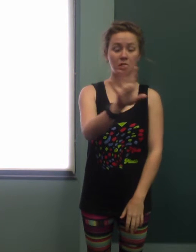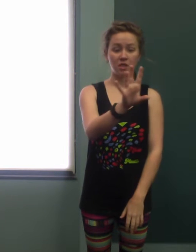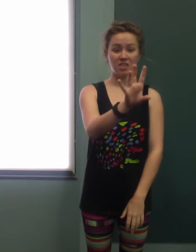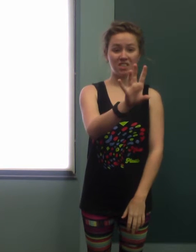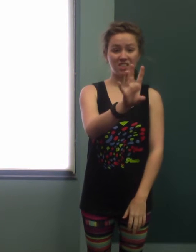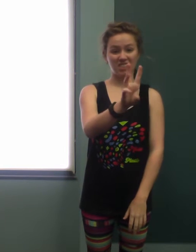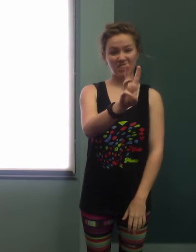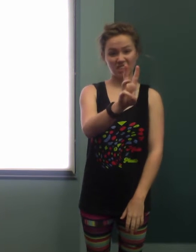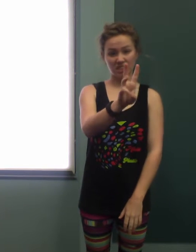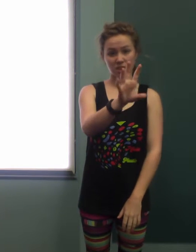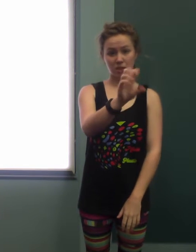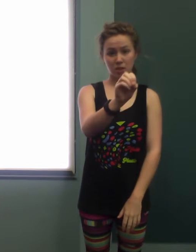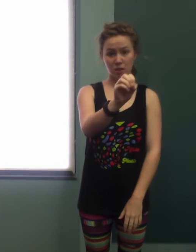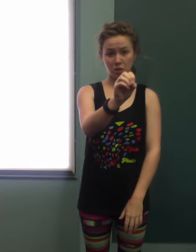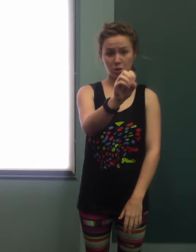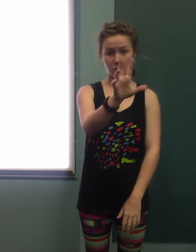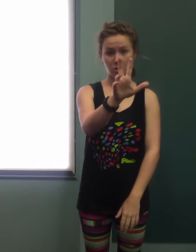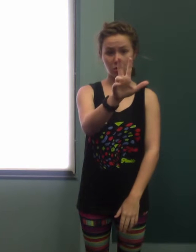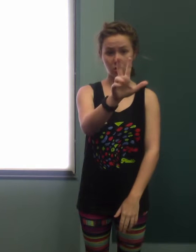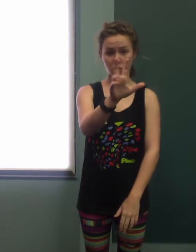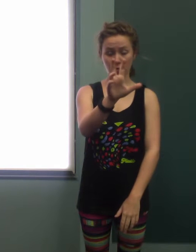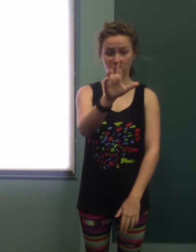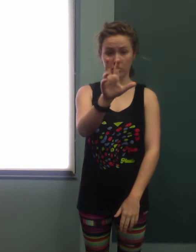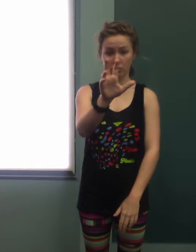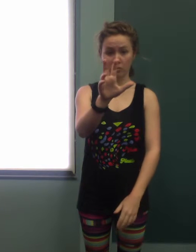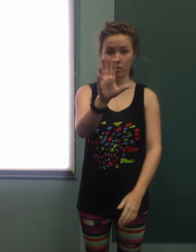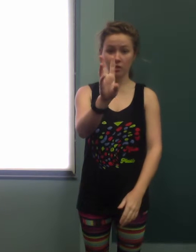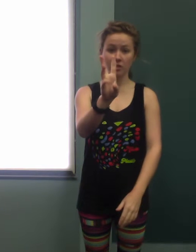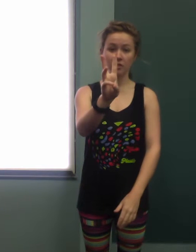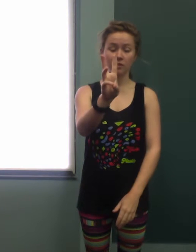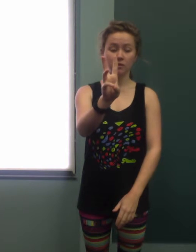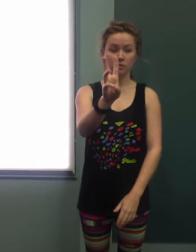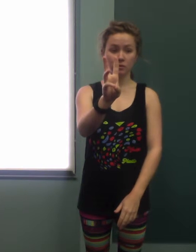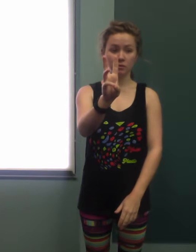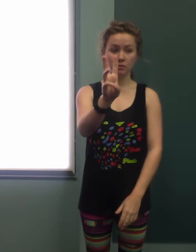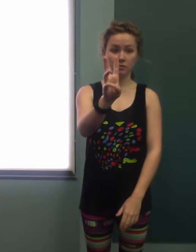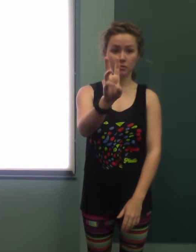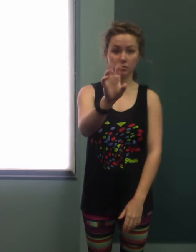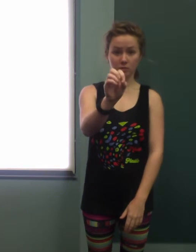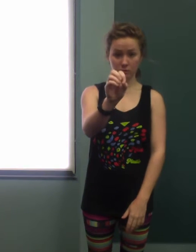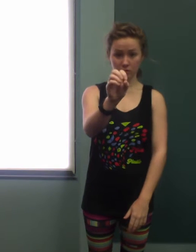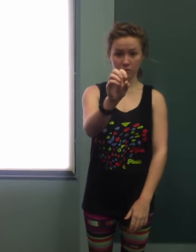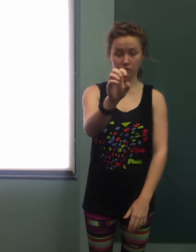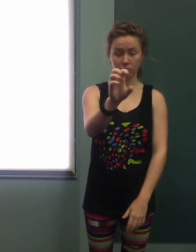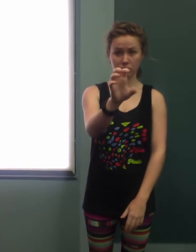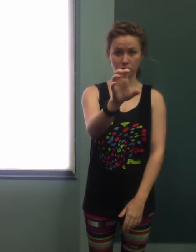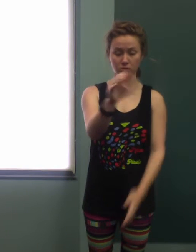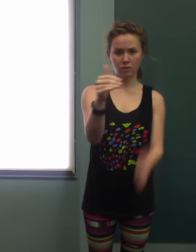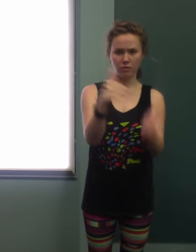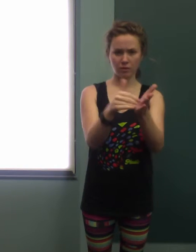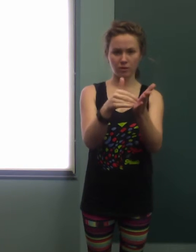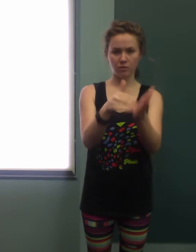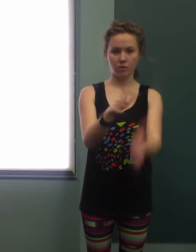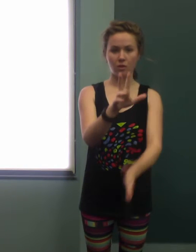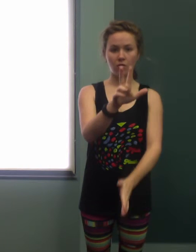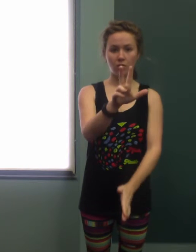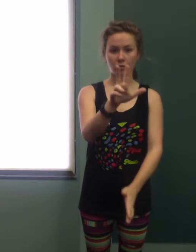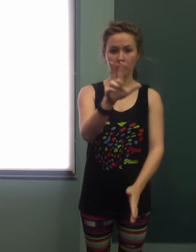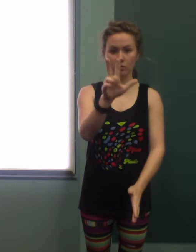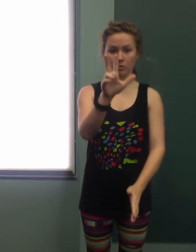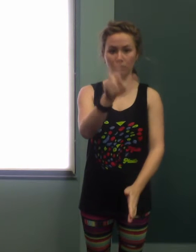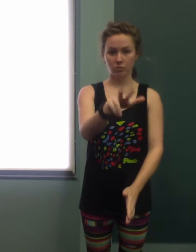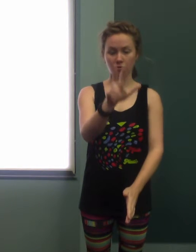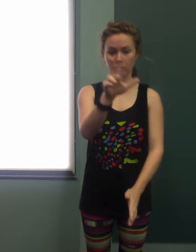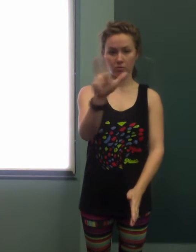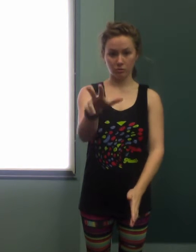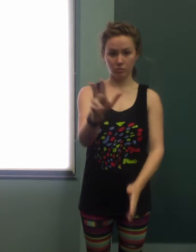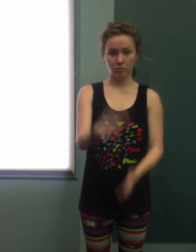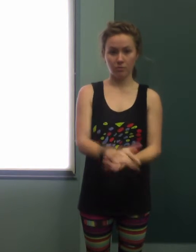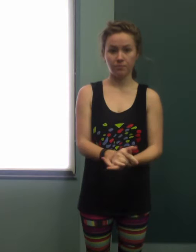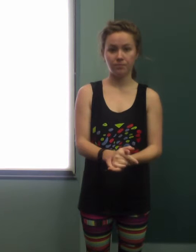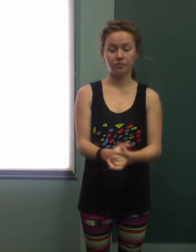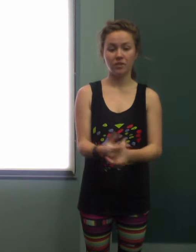between 1861 and 1865. There's 2 significant reasons for this huge loss of